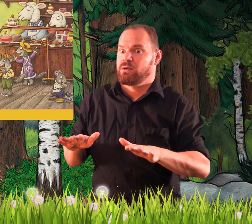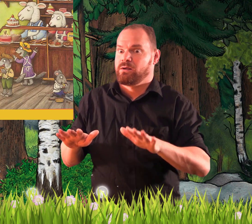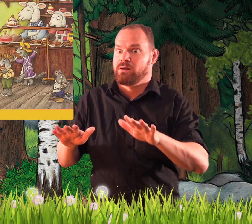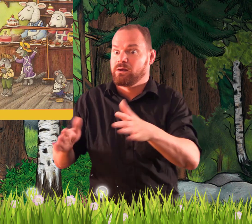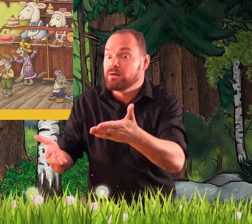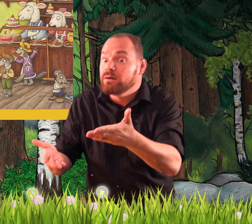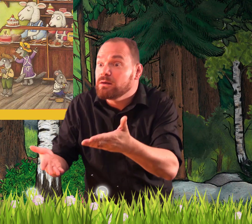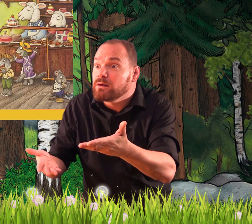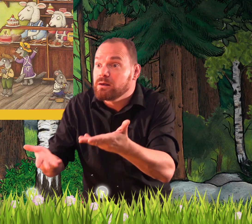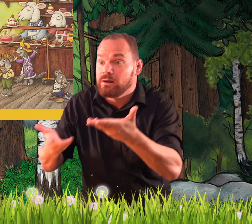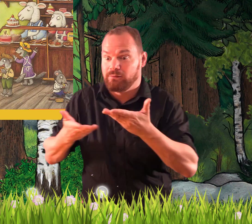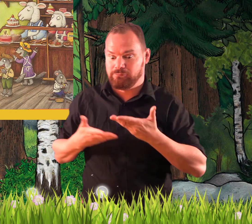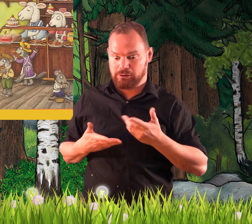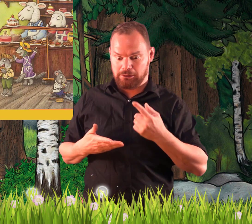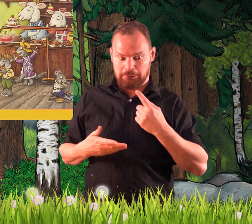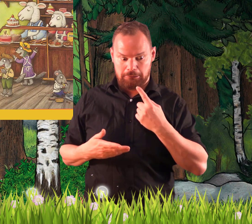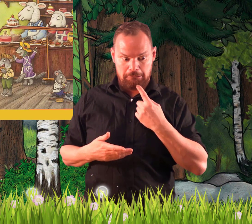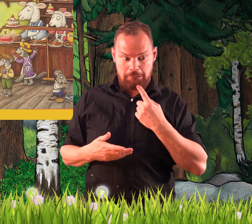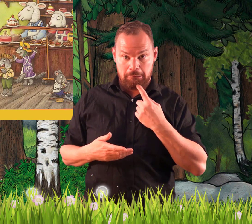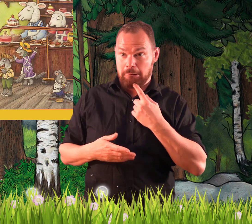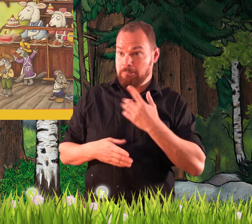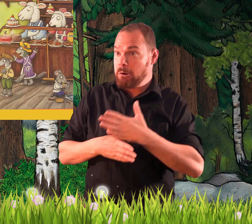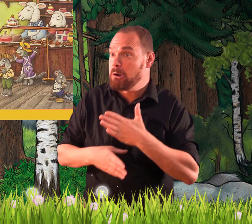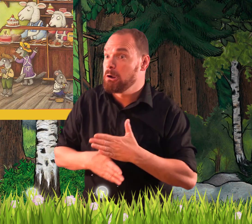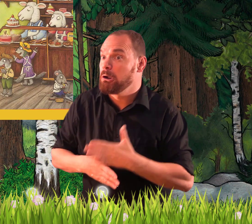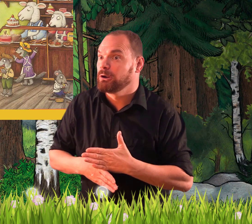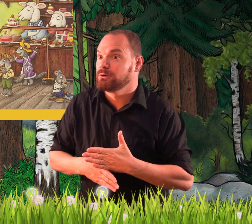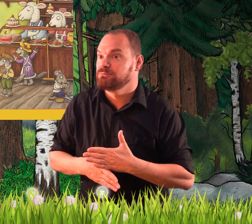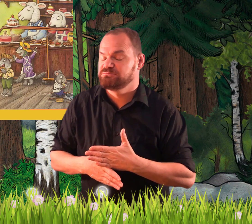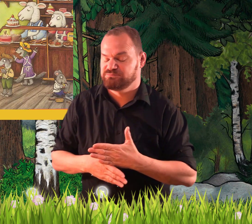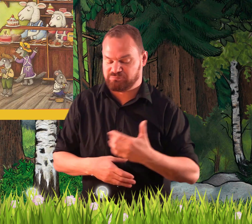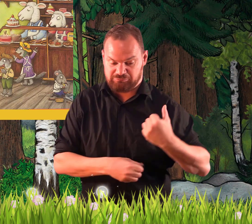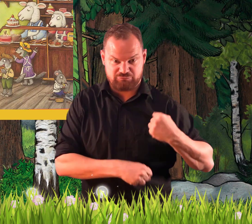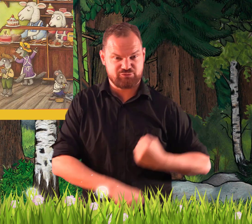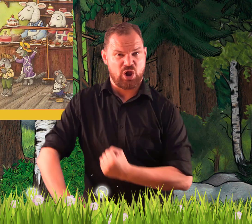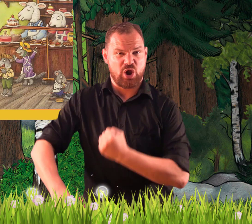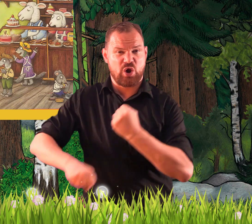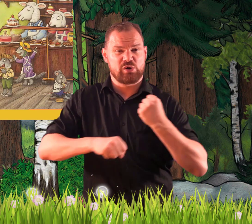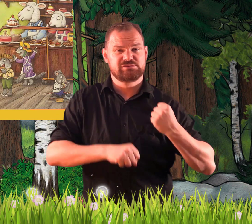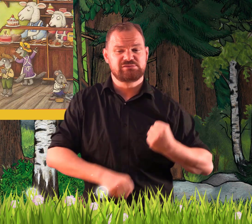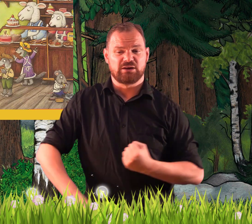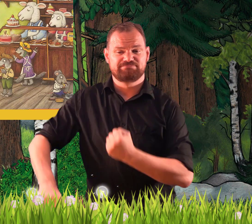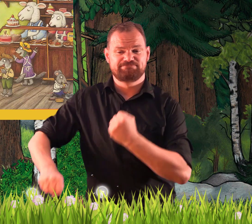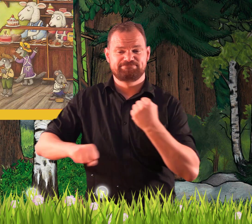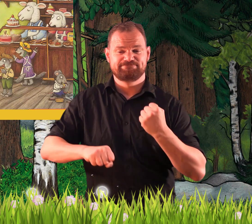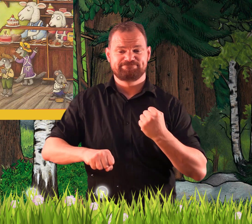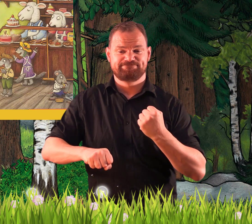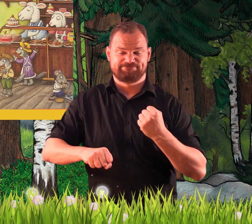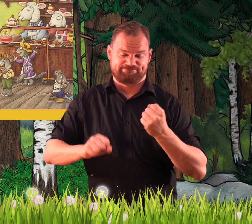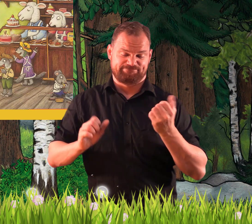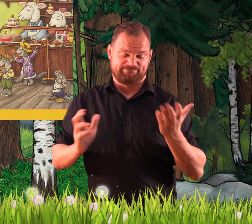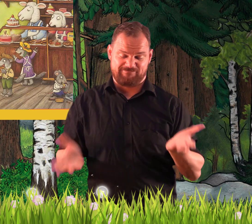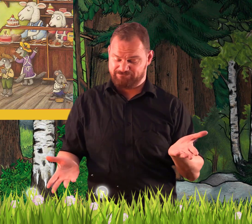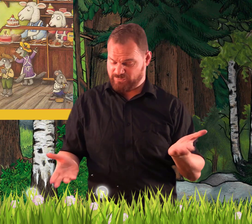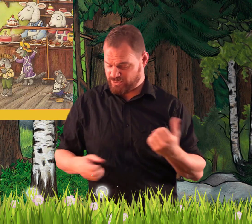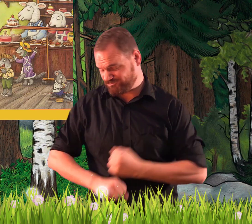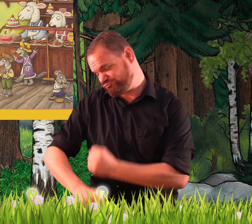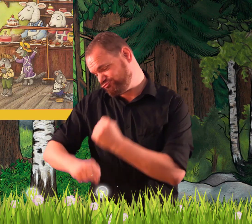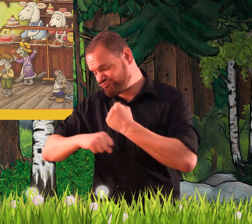cake? For I rob the road no more. I have to work for the cake? Questioned the rat. And they